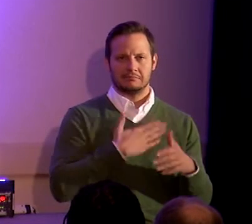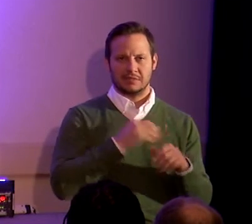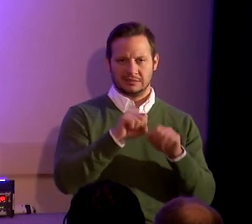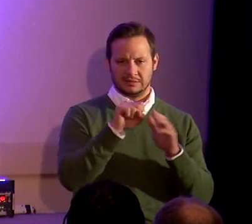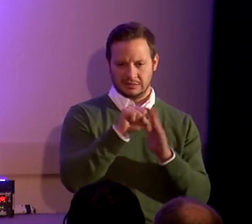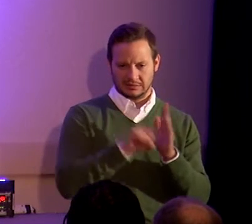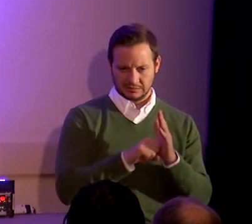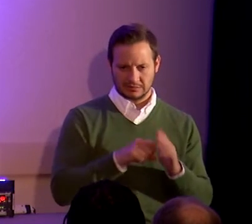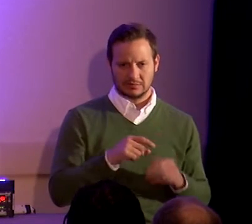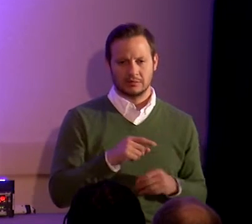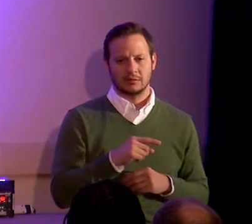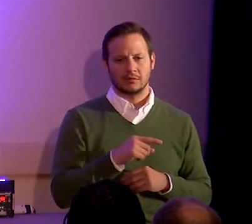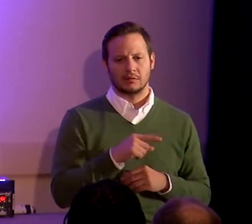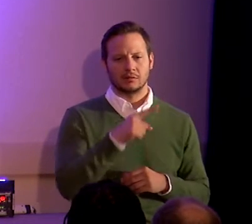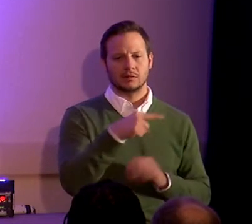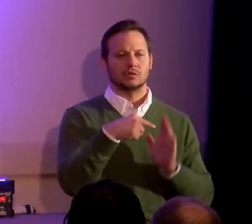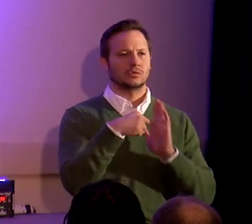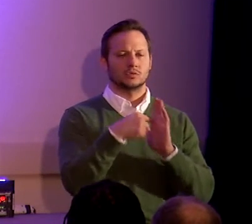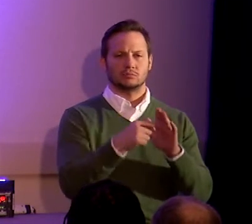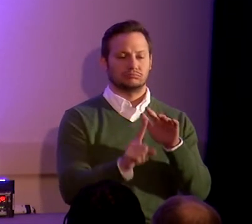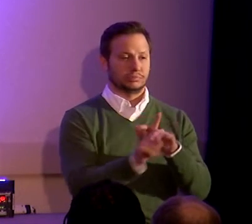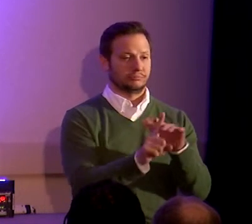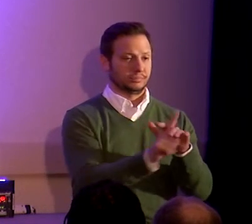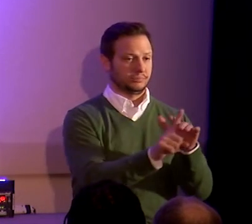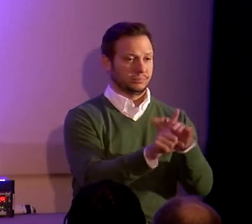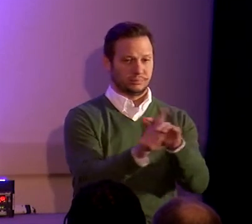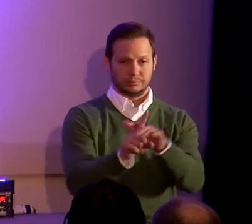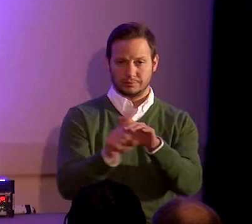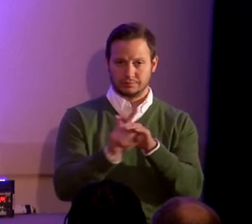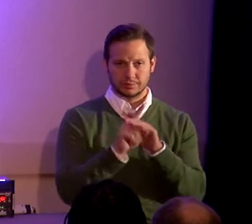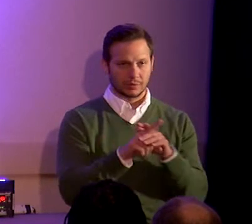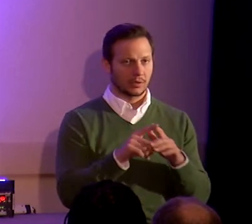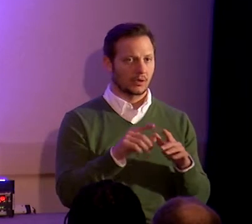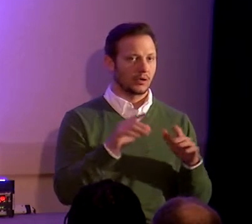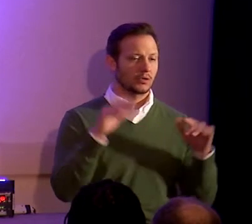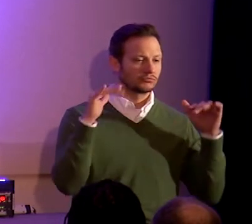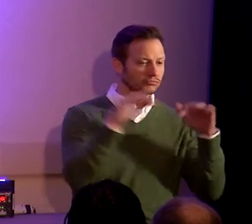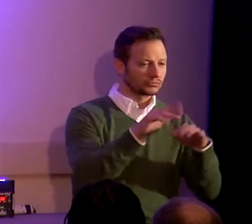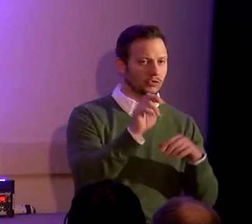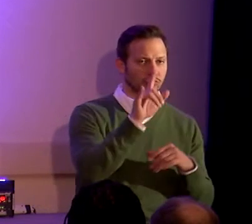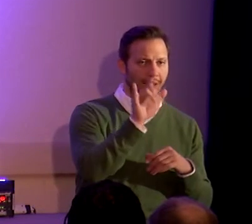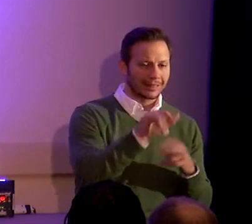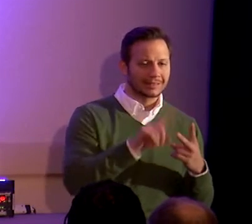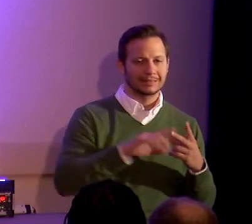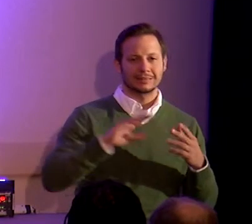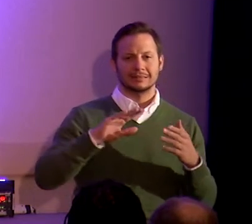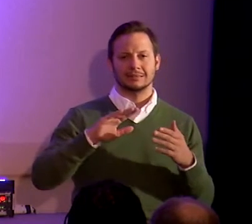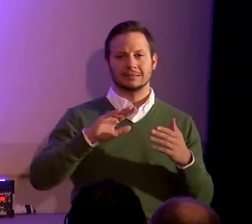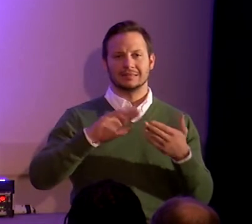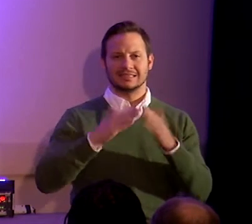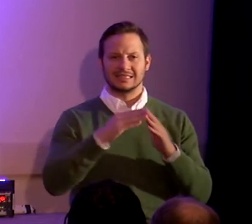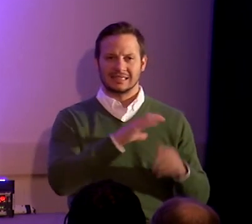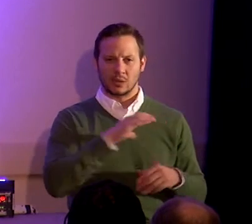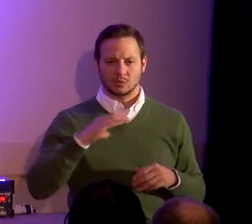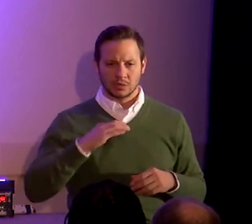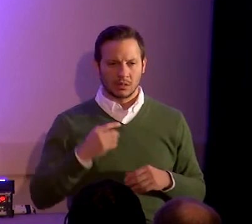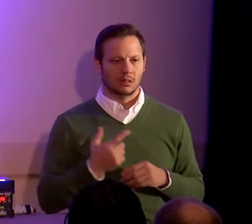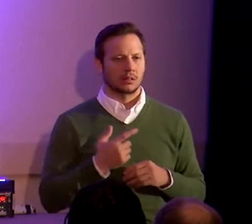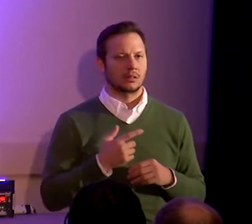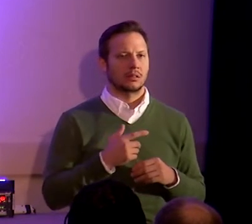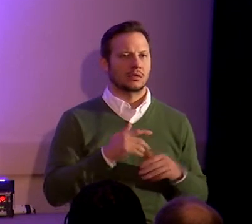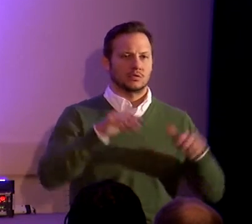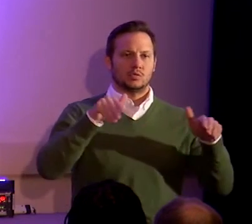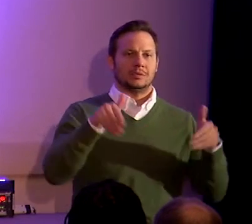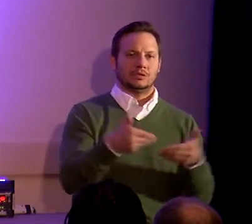Secular Coalition of Arizona, they were showing up everywhere, at rallies, city councils across the state, and at the legislature, right,